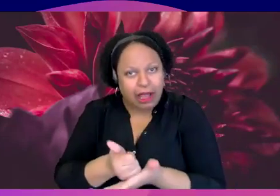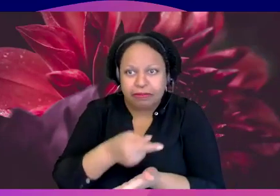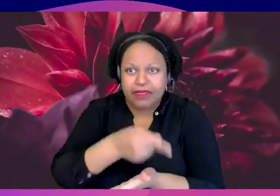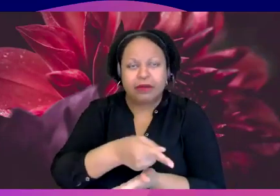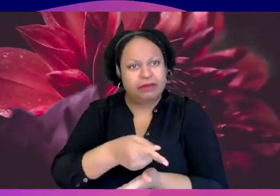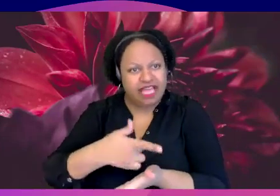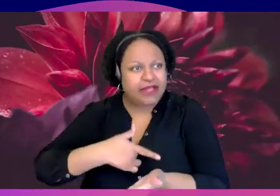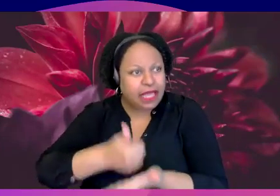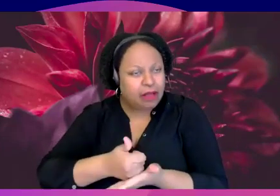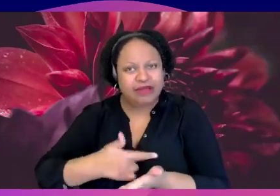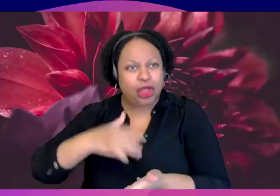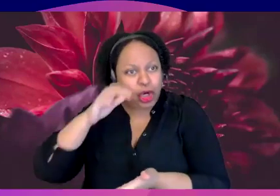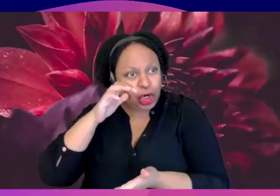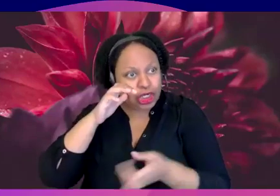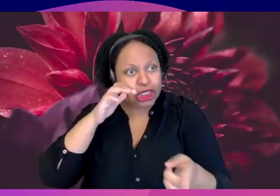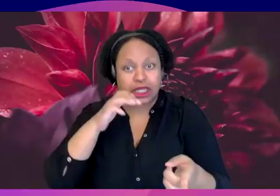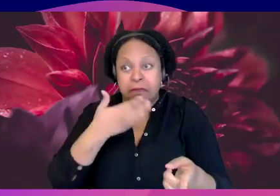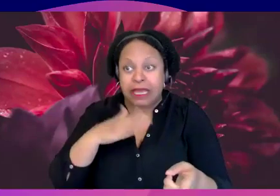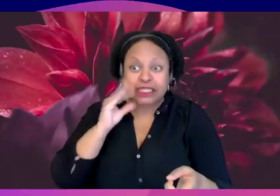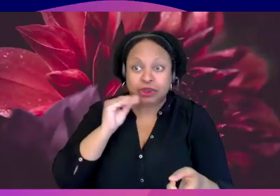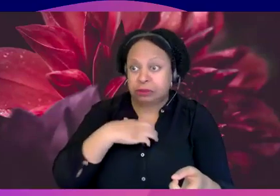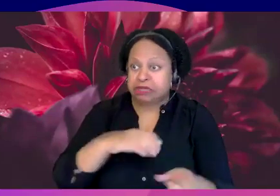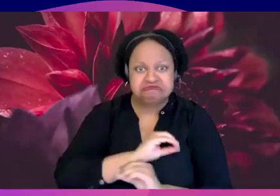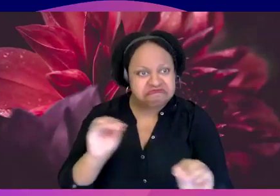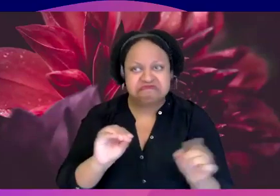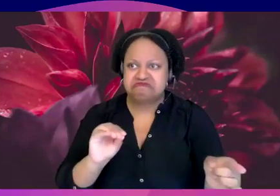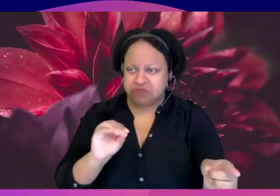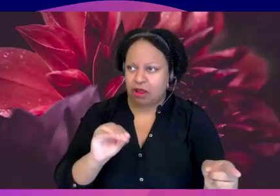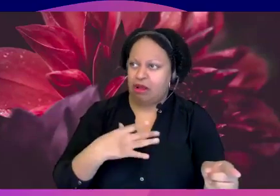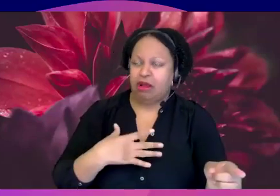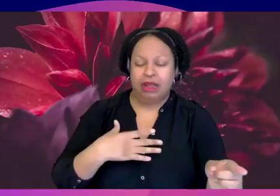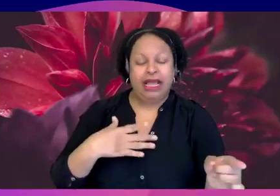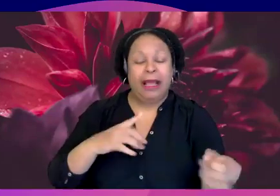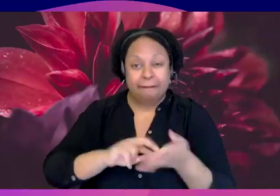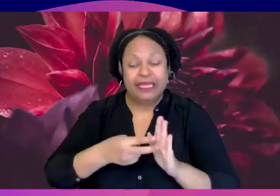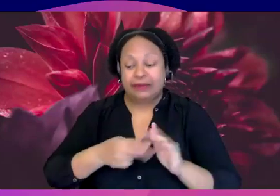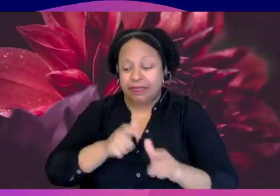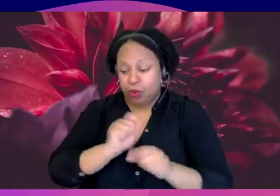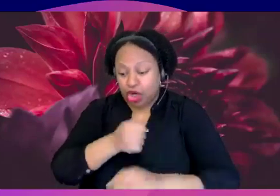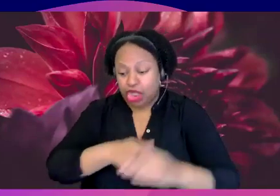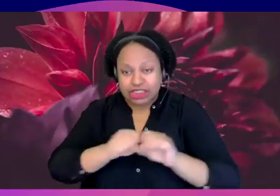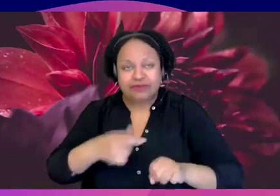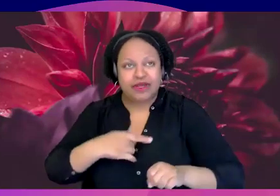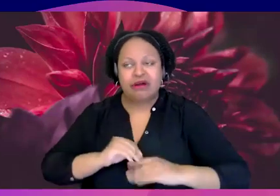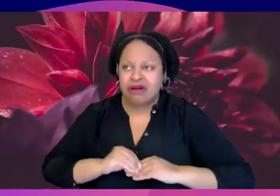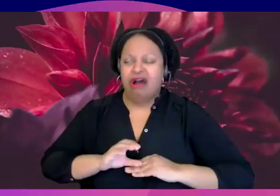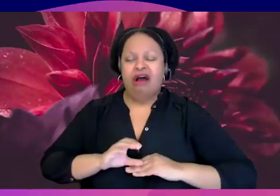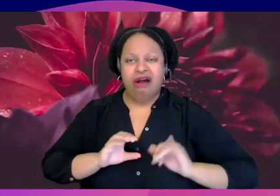felt helped, they felt heard. It really does sustain the folks that are working in the systems, because sometimes they can